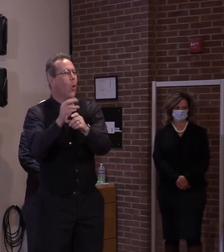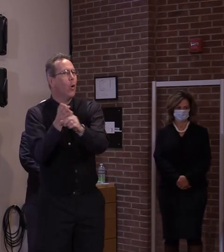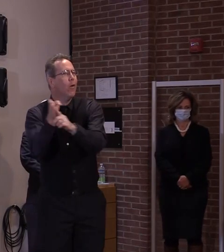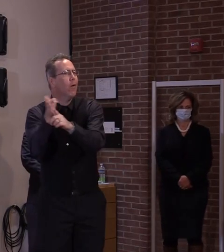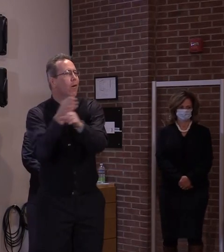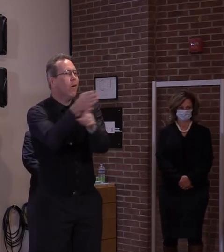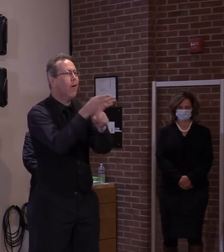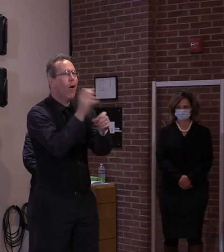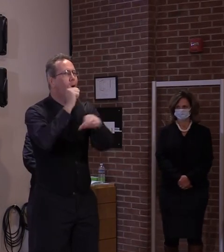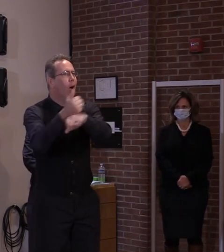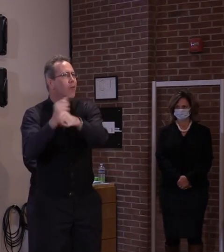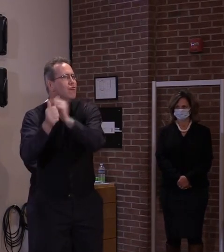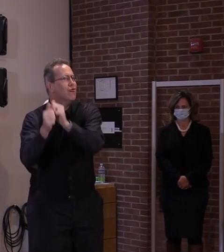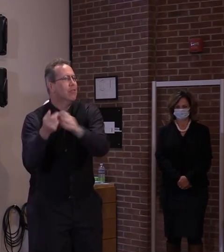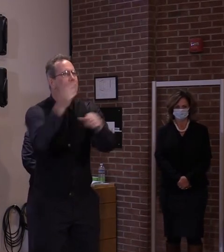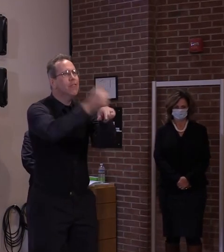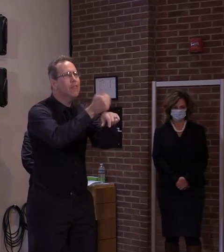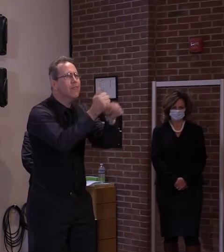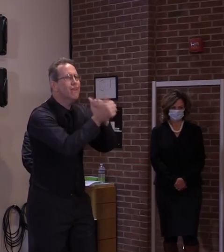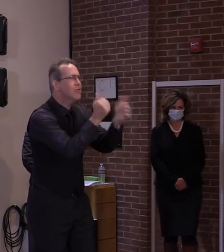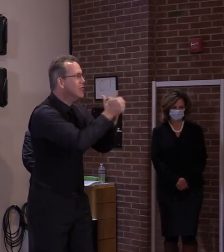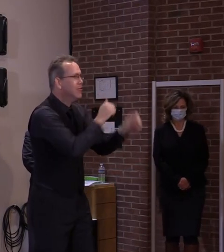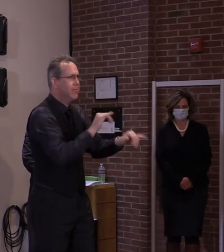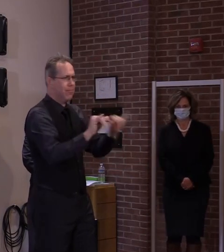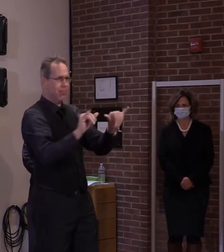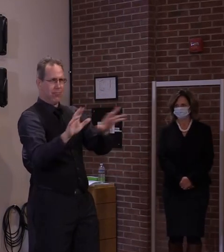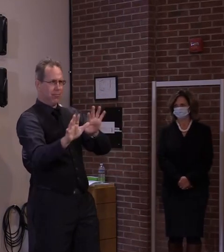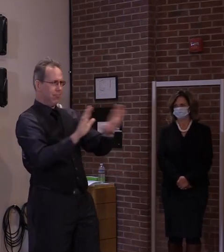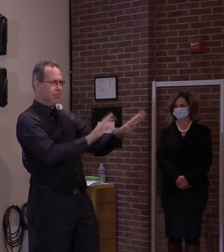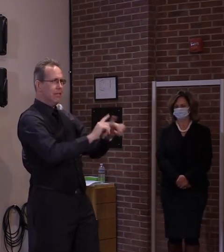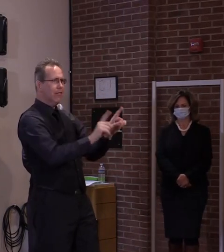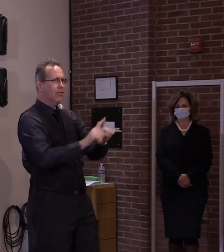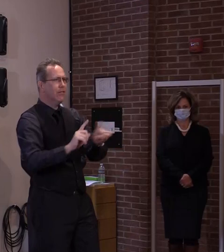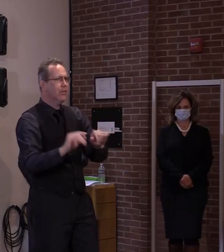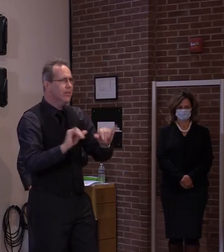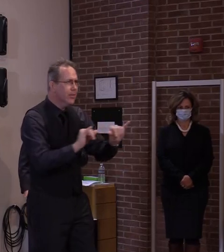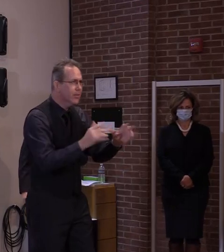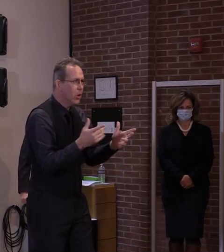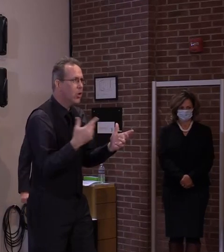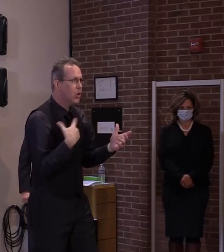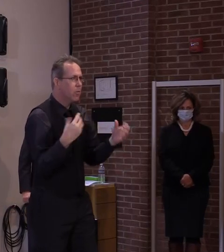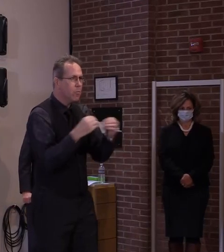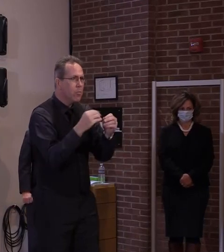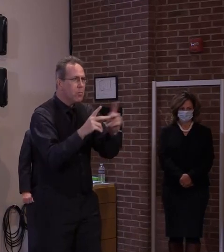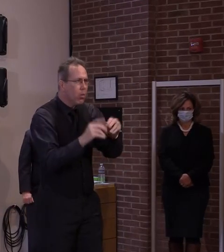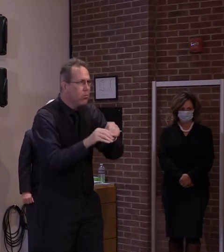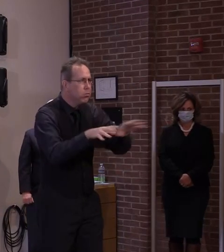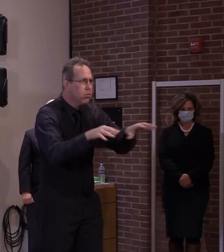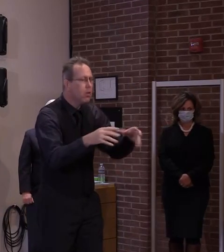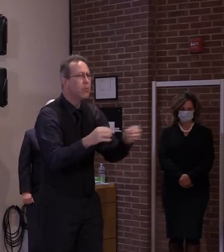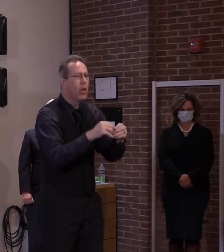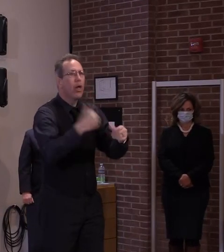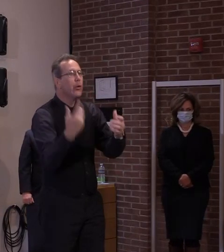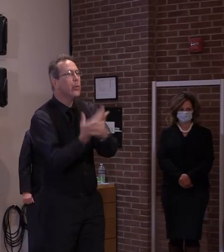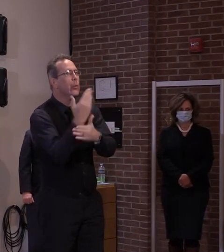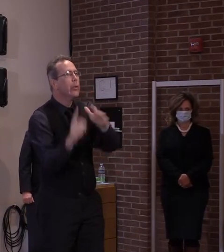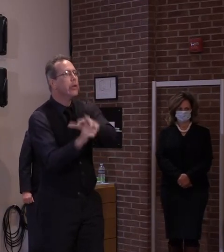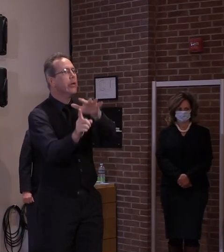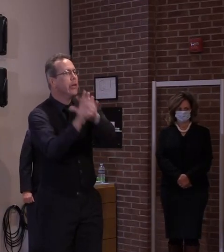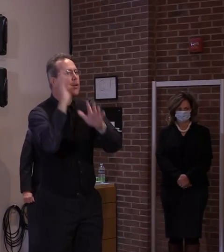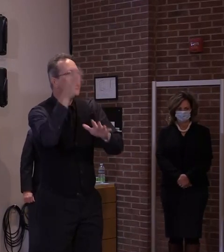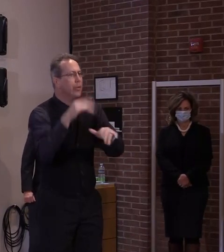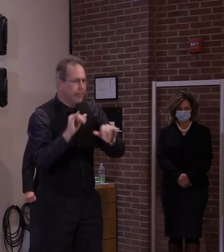of these variants, because it is so transmissible, it outcompetes all of the rest, and they just